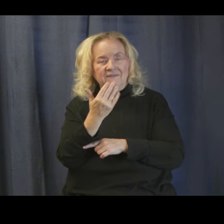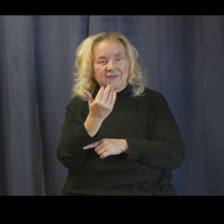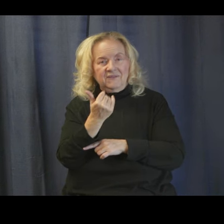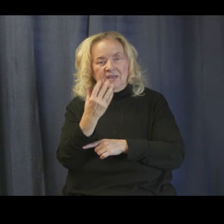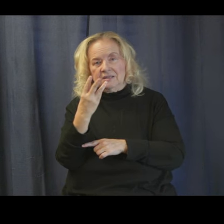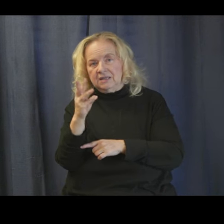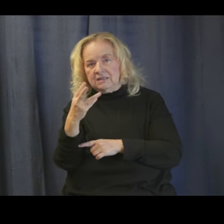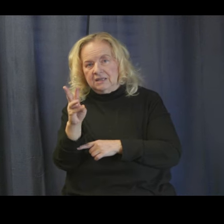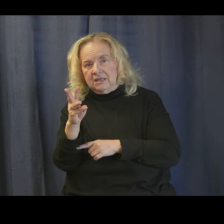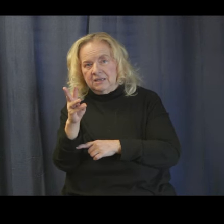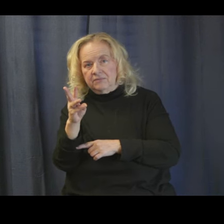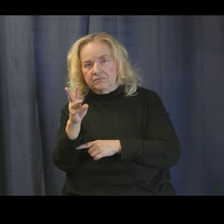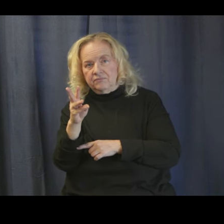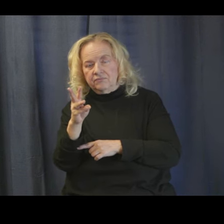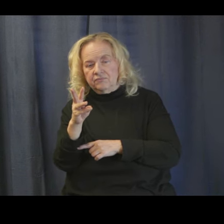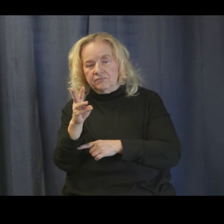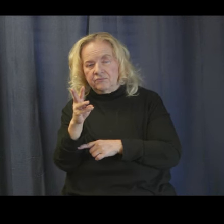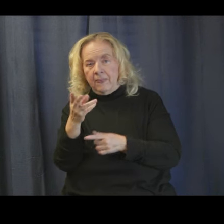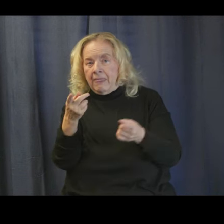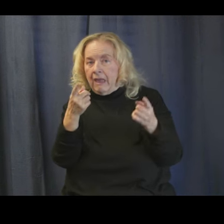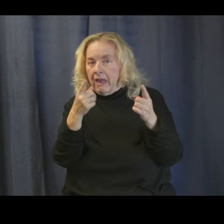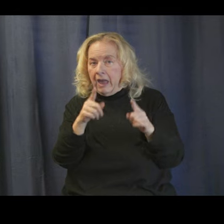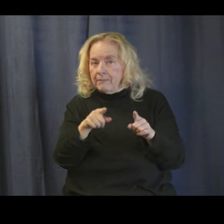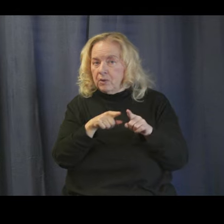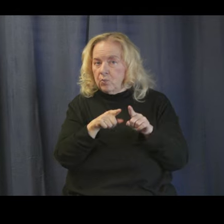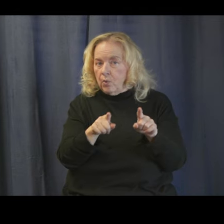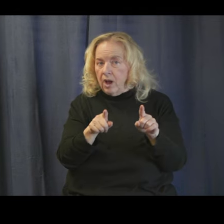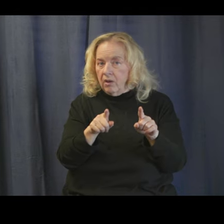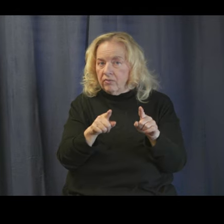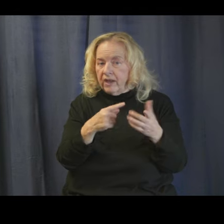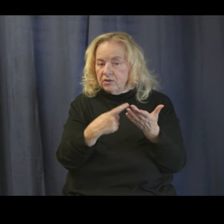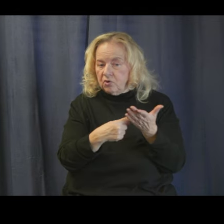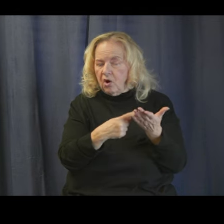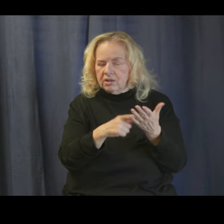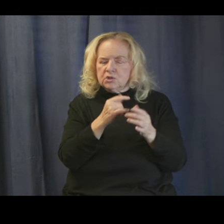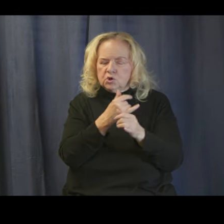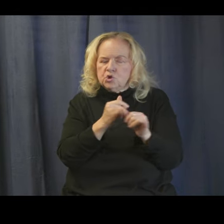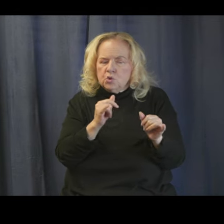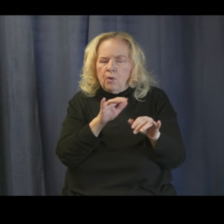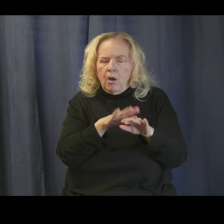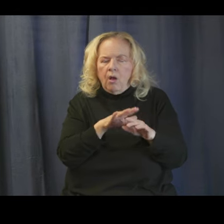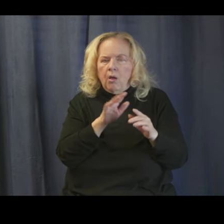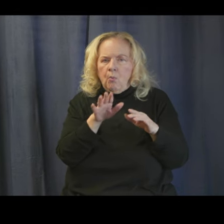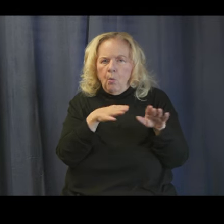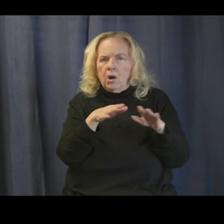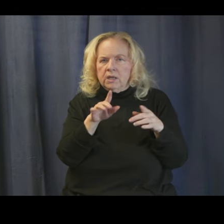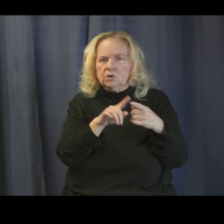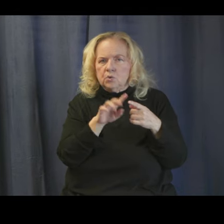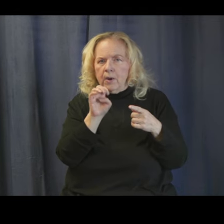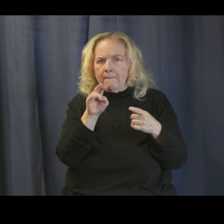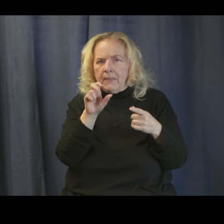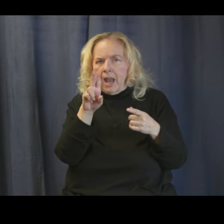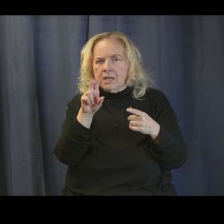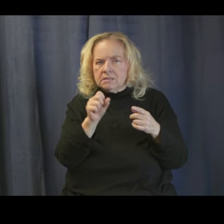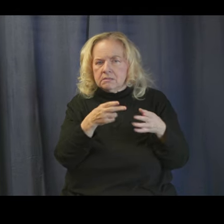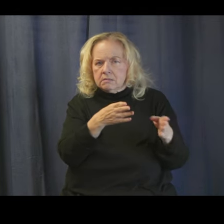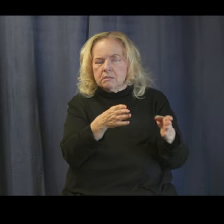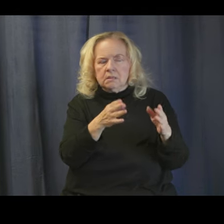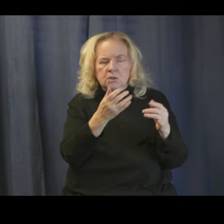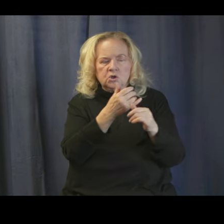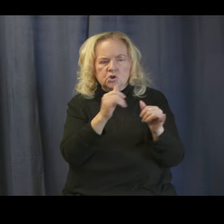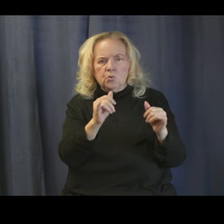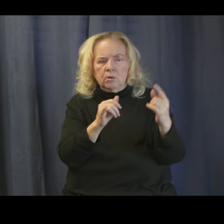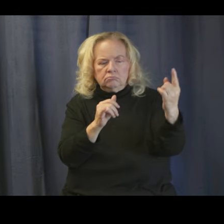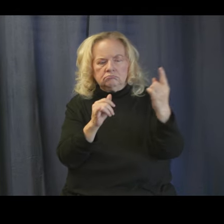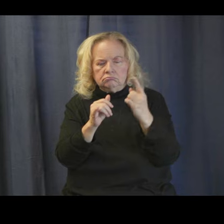and 16. It says, it happened while they talked, this is Yeshua on the road to Emmaus, that Yeshua himself